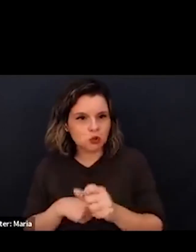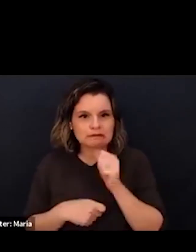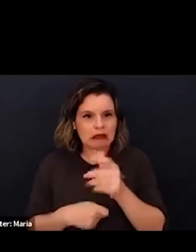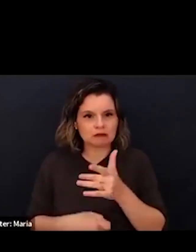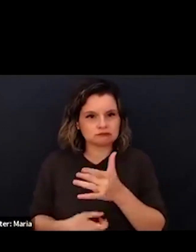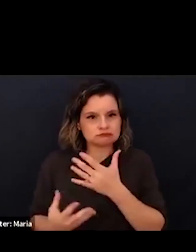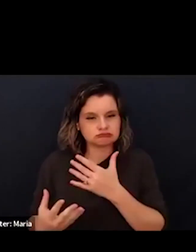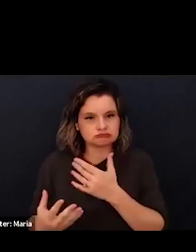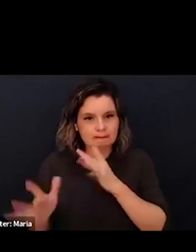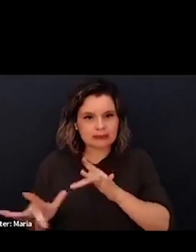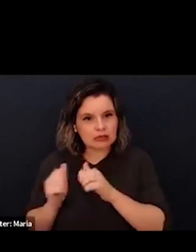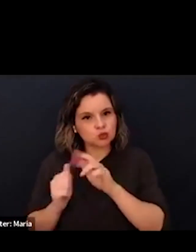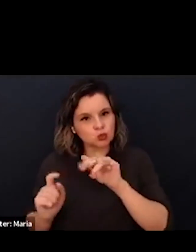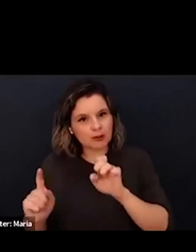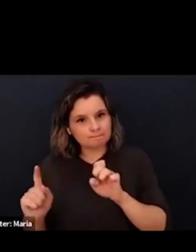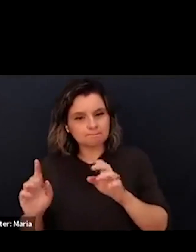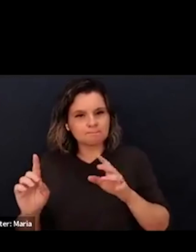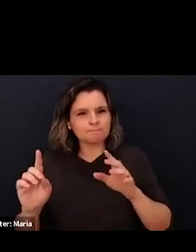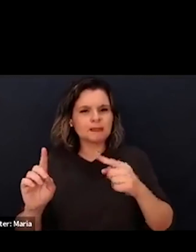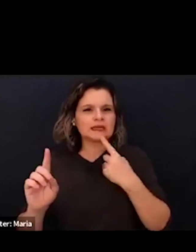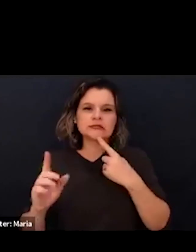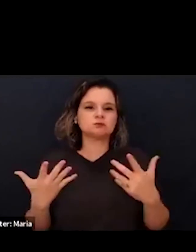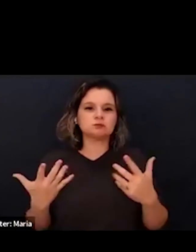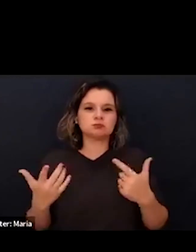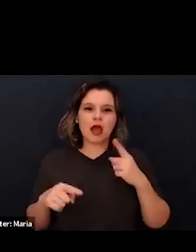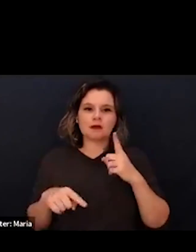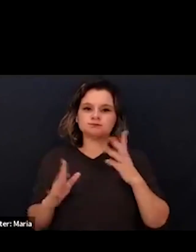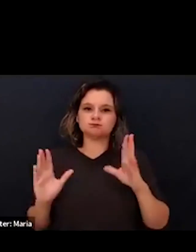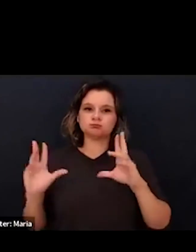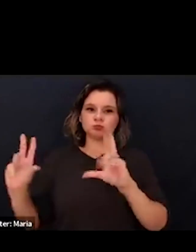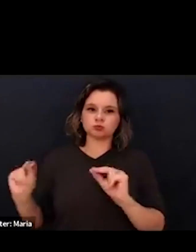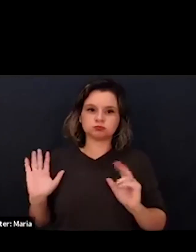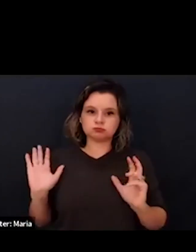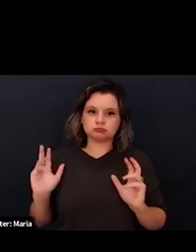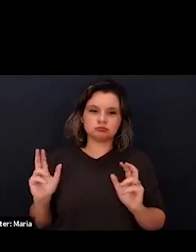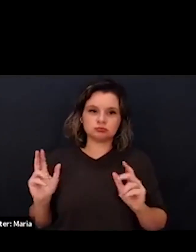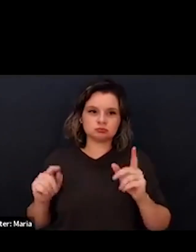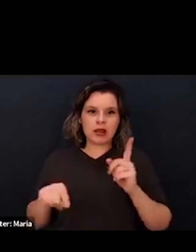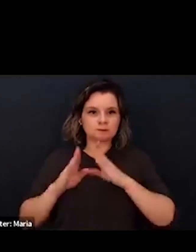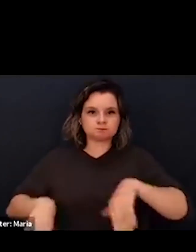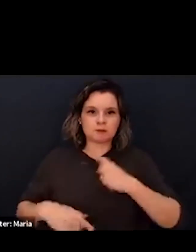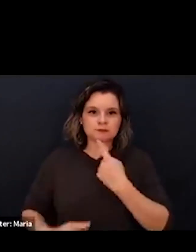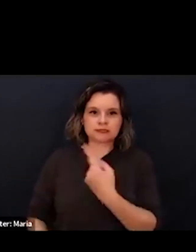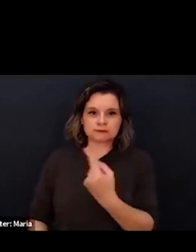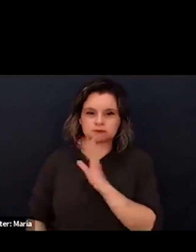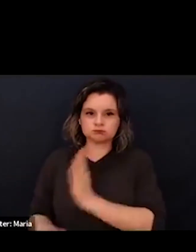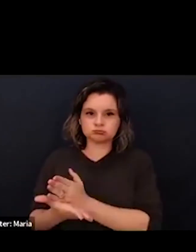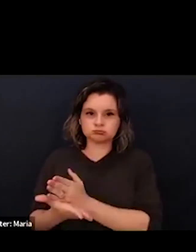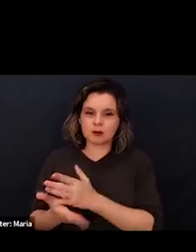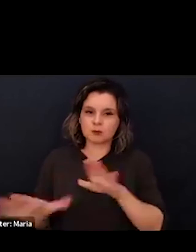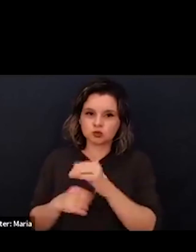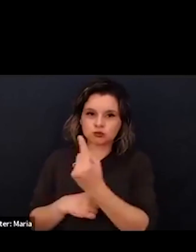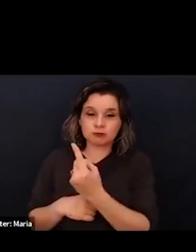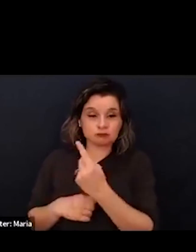victims and everything else, and he said, I can't stand with I can't remain silent, and I'm going to say something, I'm going to do something, and he